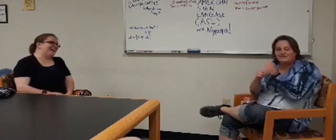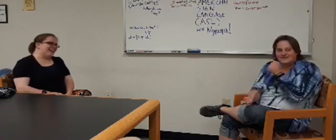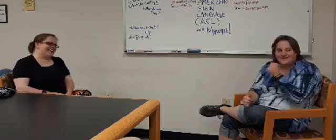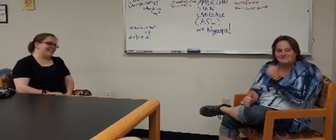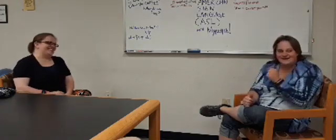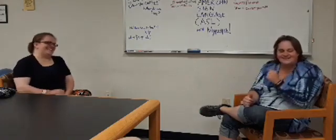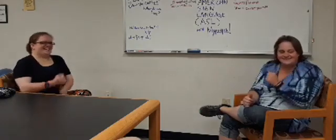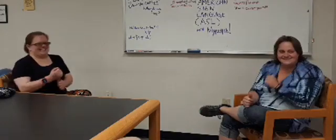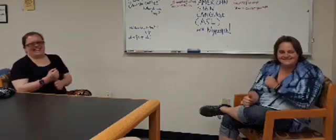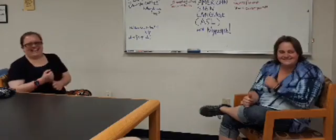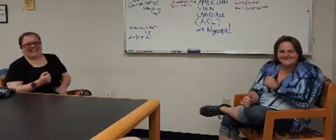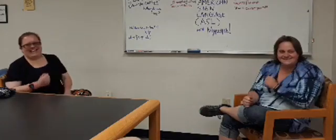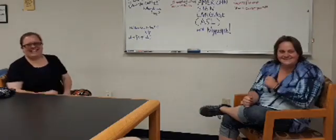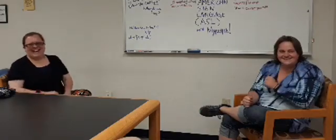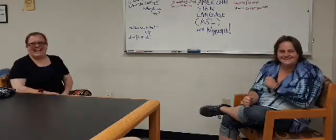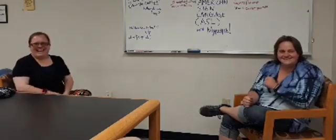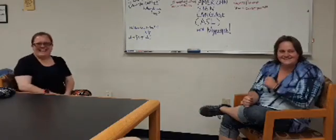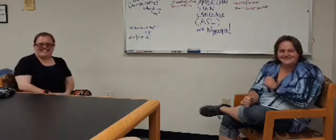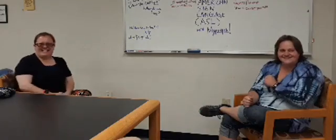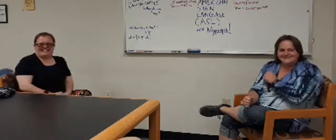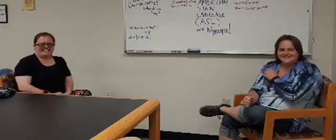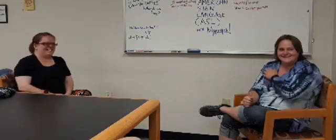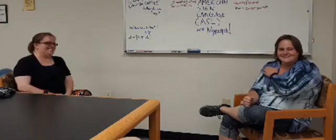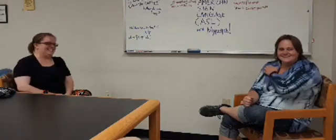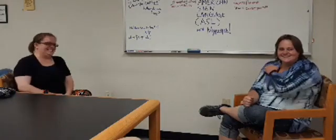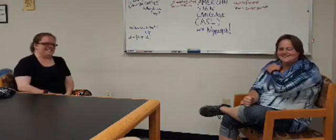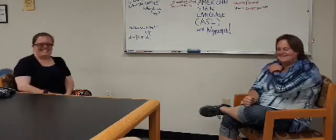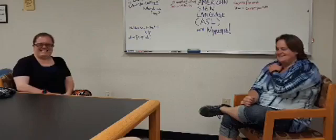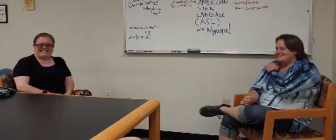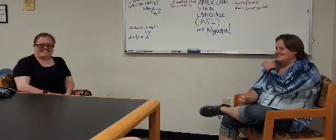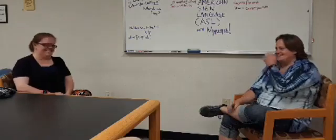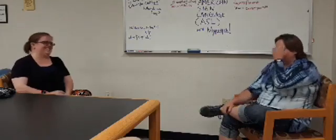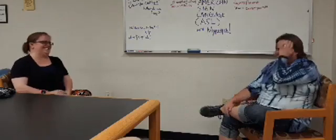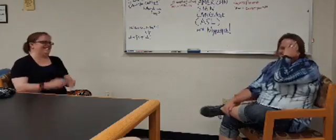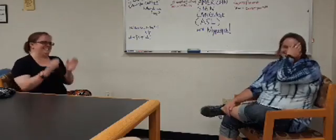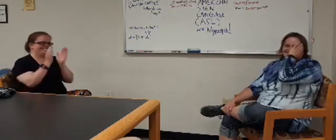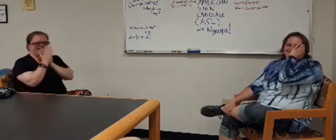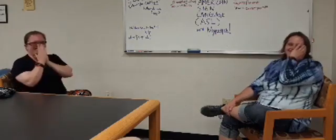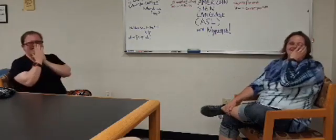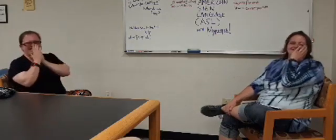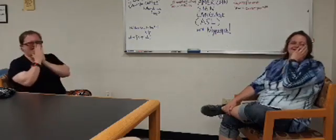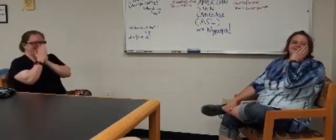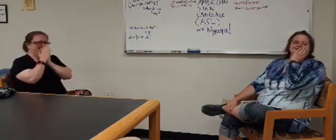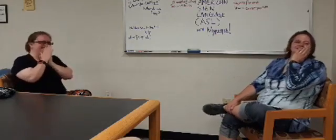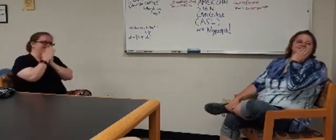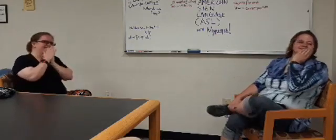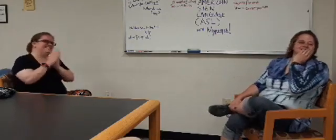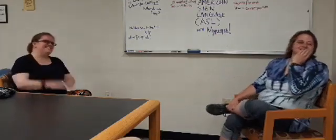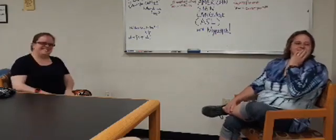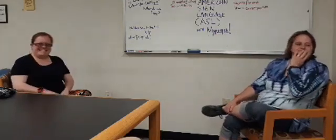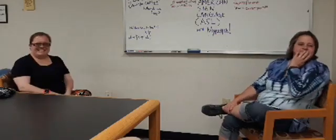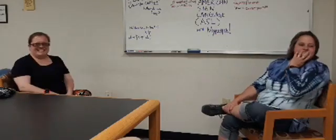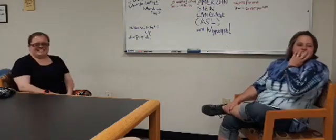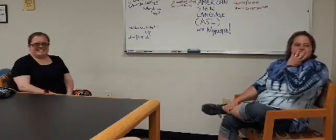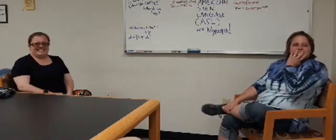that means? Yeah, I know, but that's so I had a roommate in college, and his younger brother was deaf, and